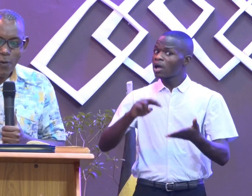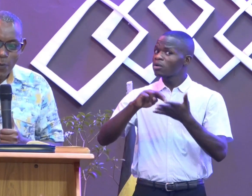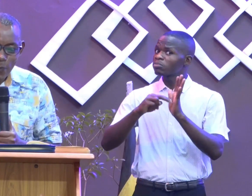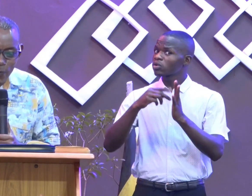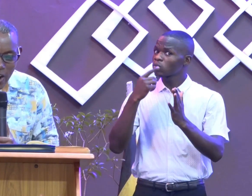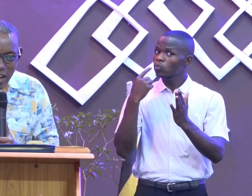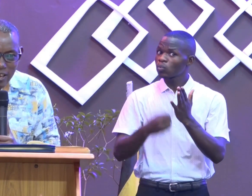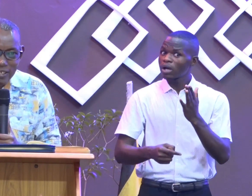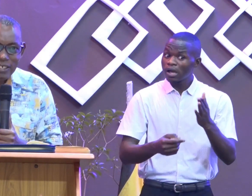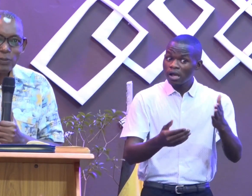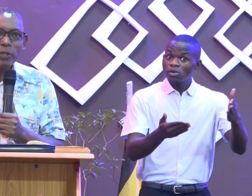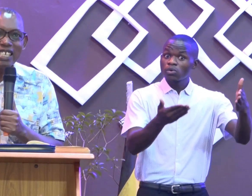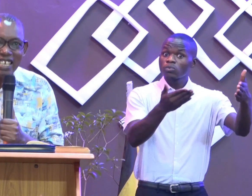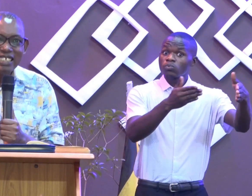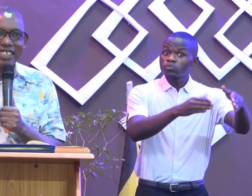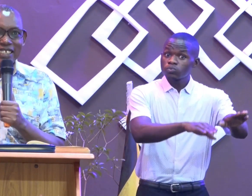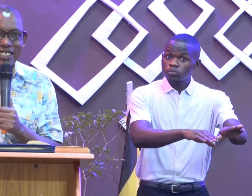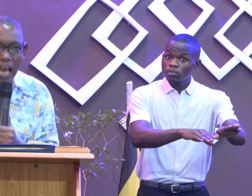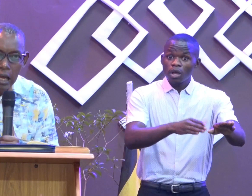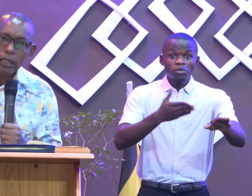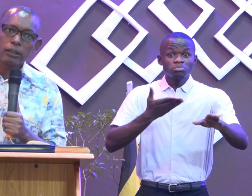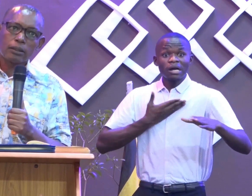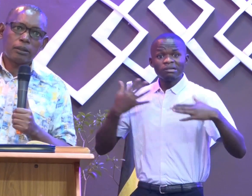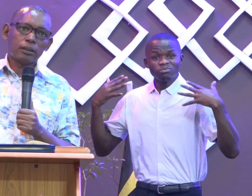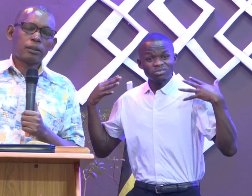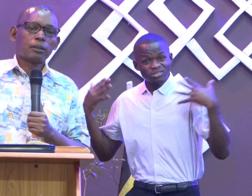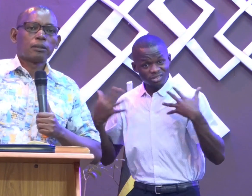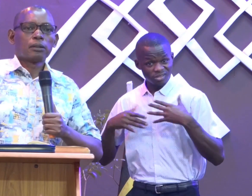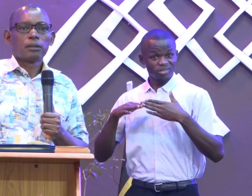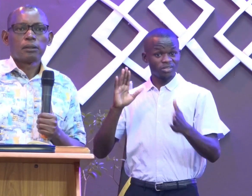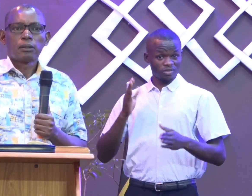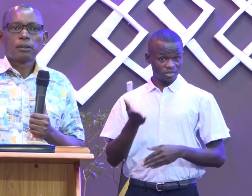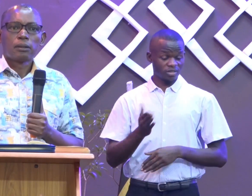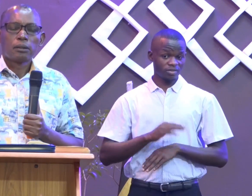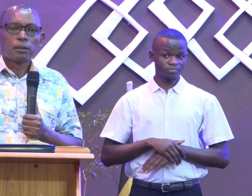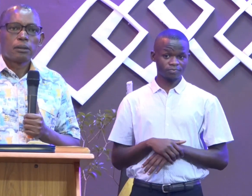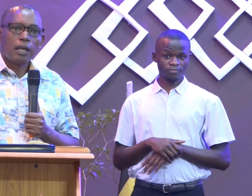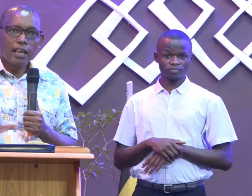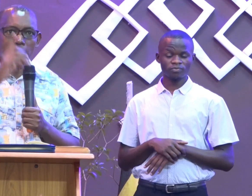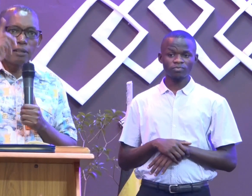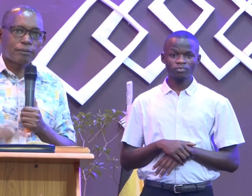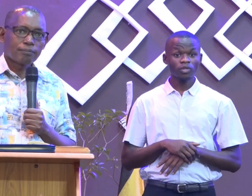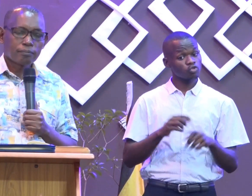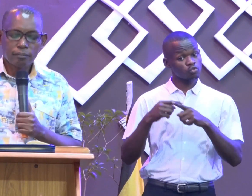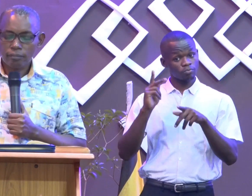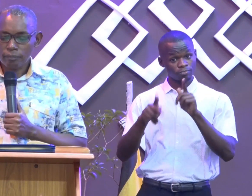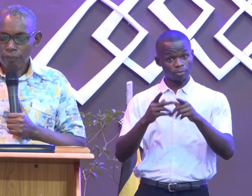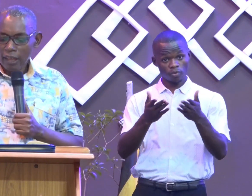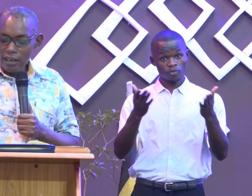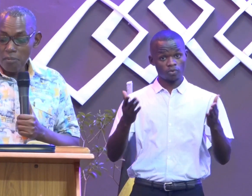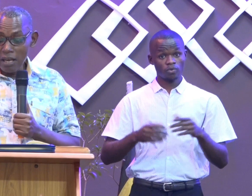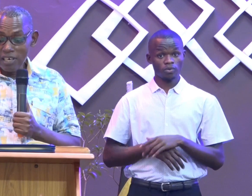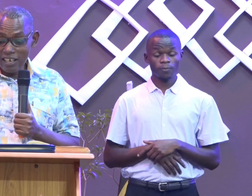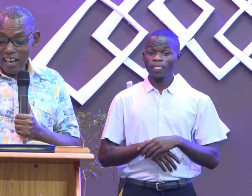Ekitegeeza okufa kulina entiisa. Meaning that there is terror in death. Eri abantu. And to